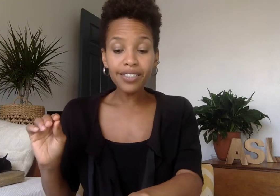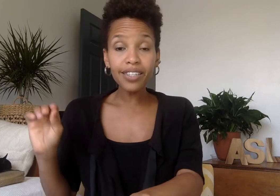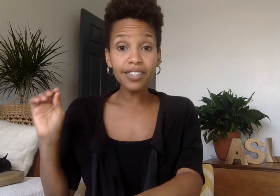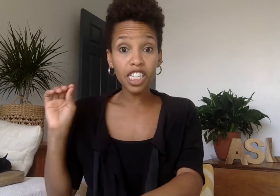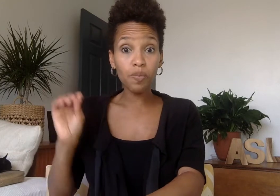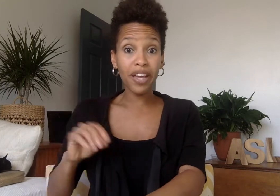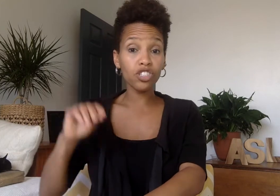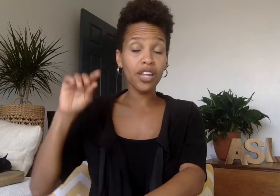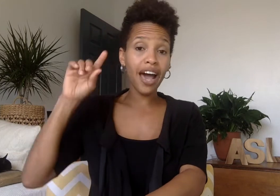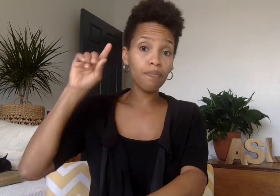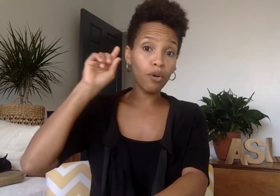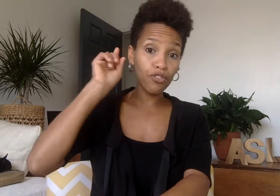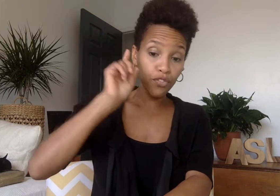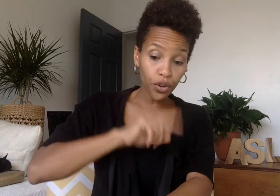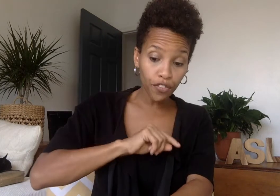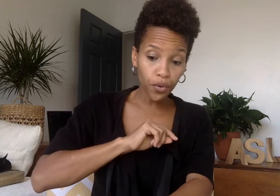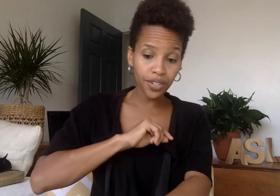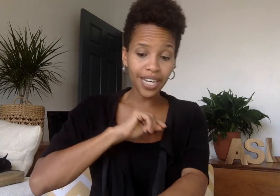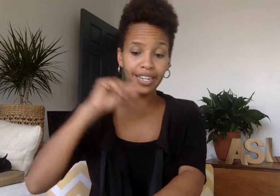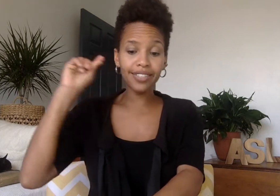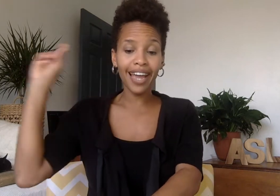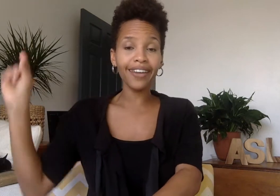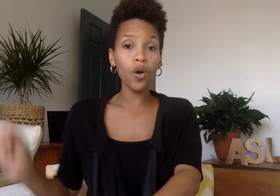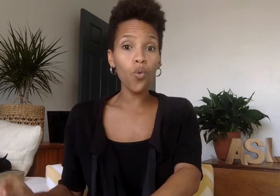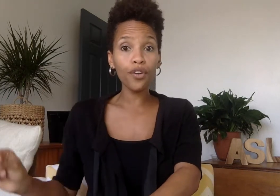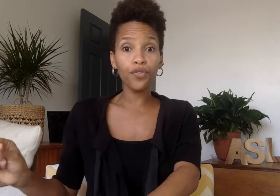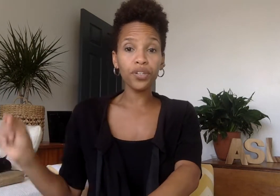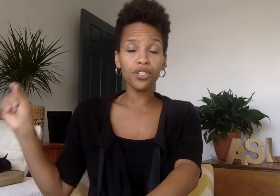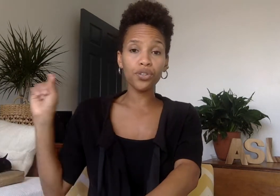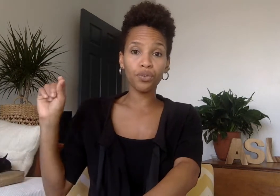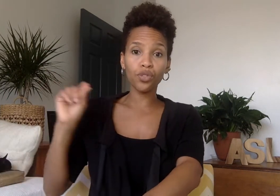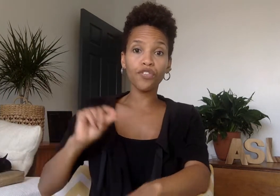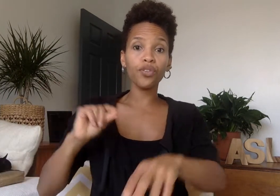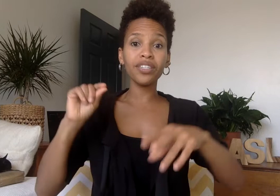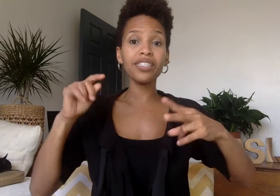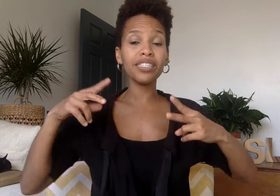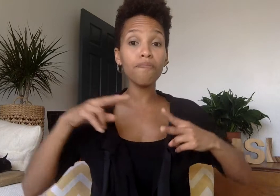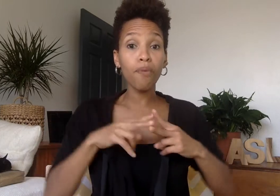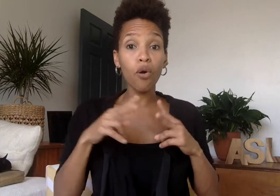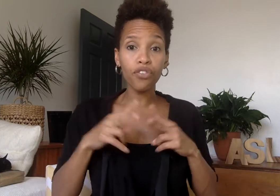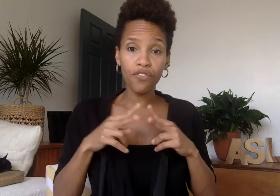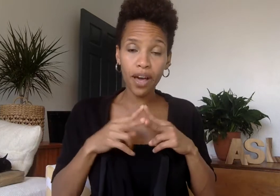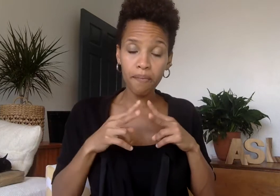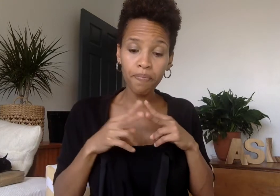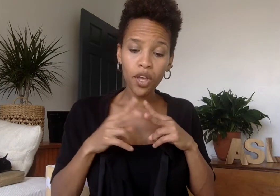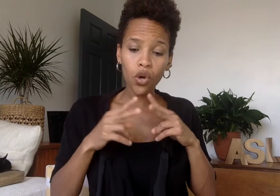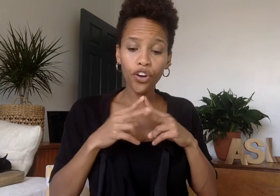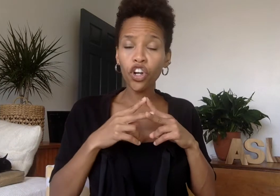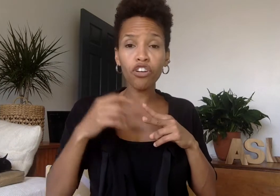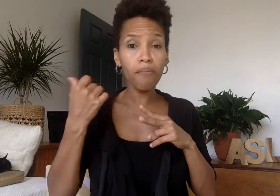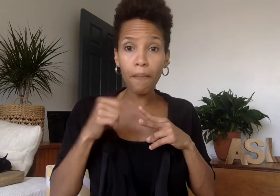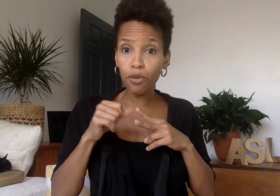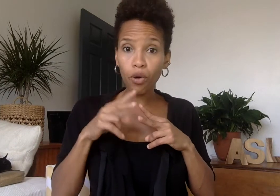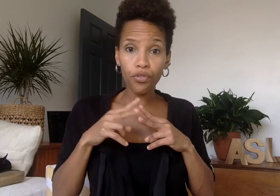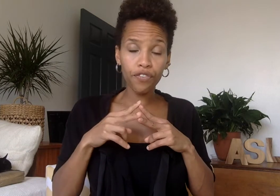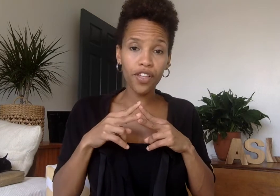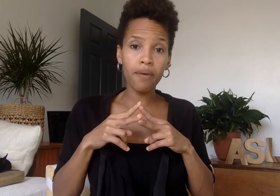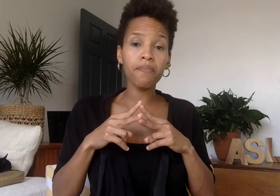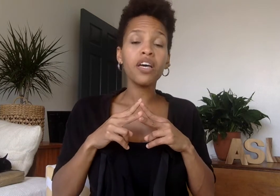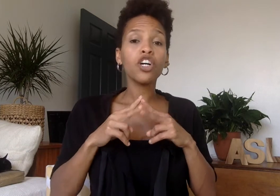this expansion at both 44 seconds and at 142. So if you didn't see both of them, or you don't remember both of them, go